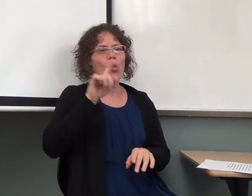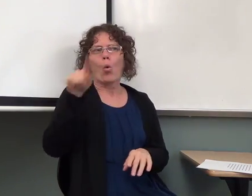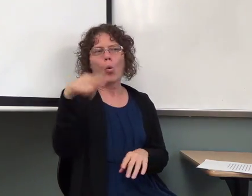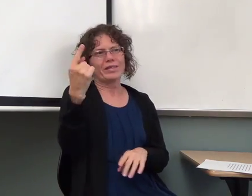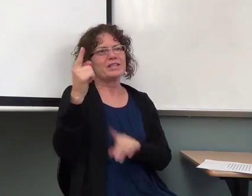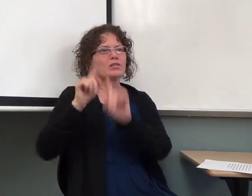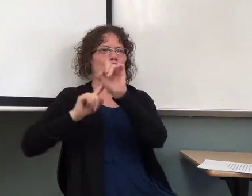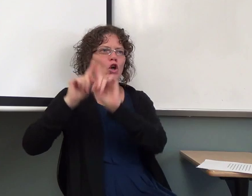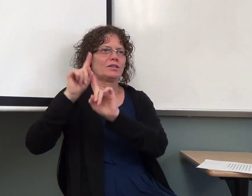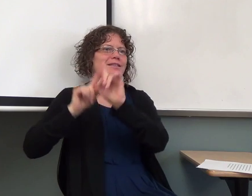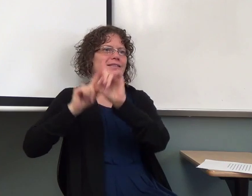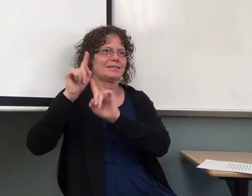job.